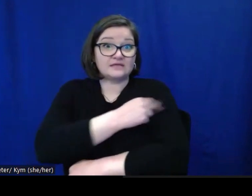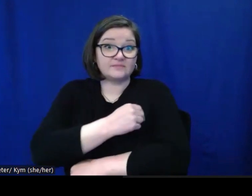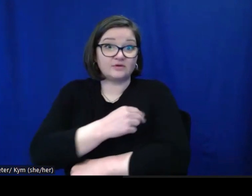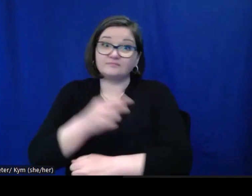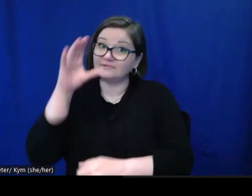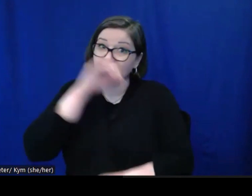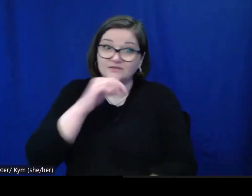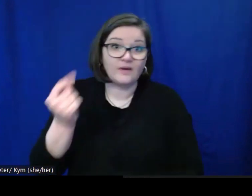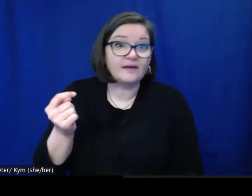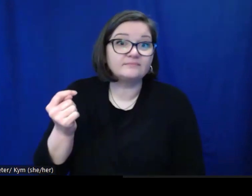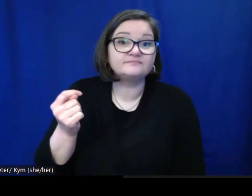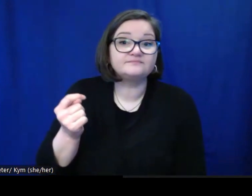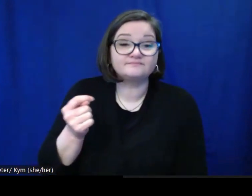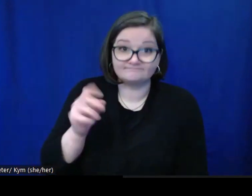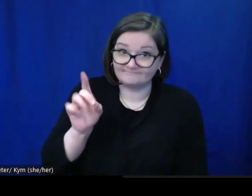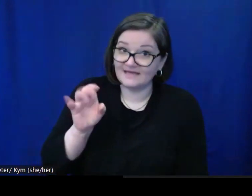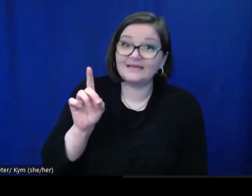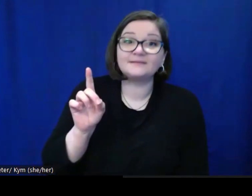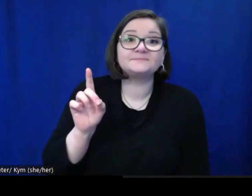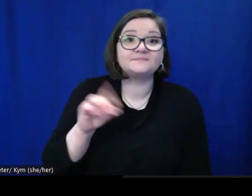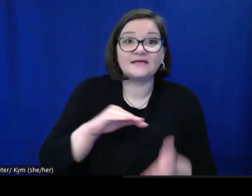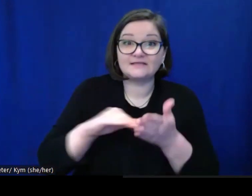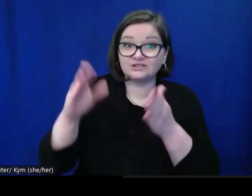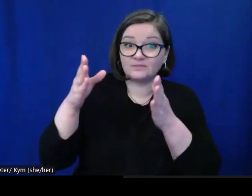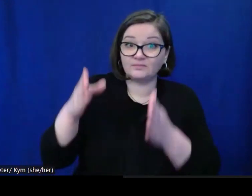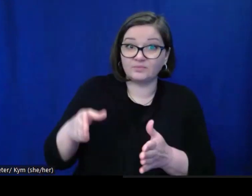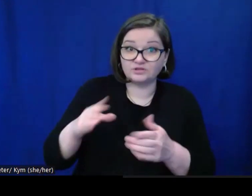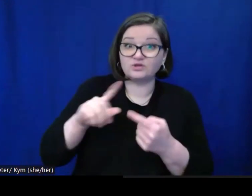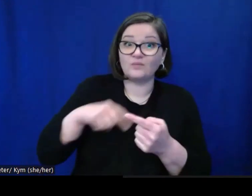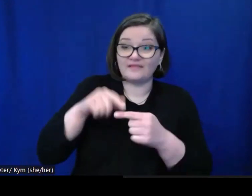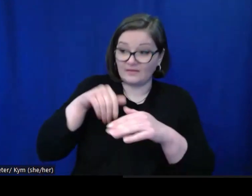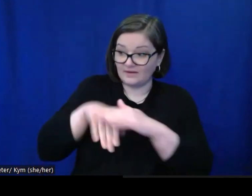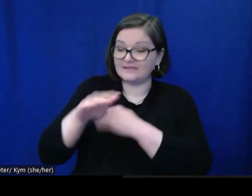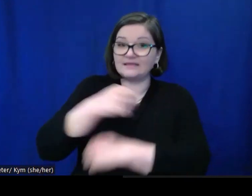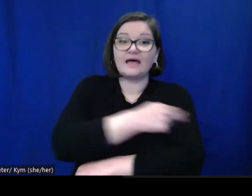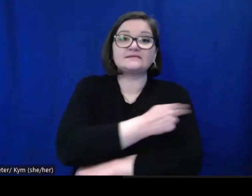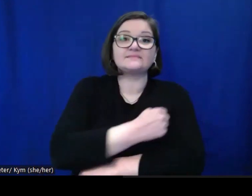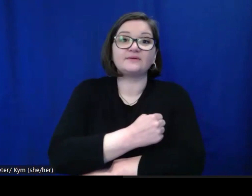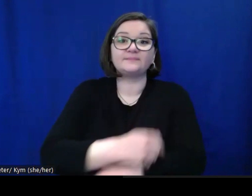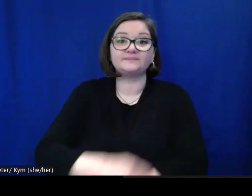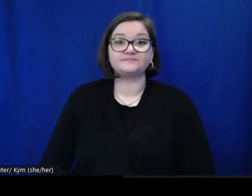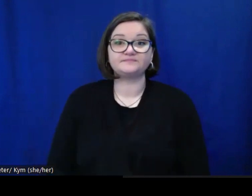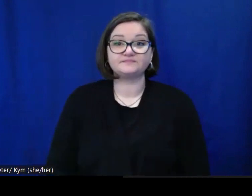what? They discharged the person when they went into the hospital.